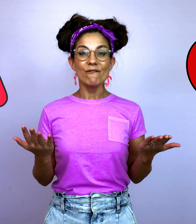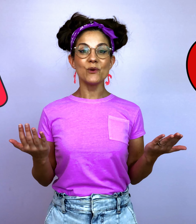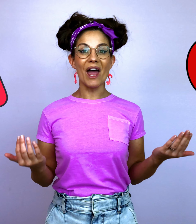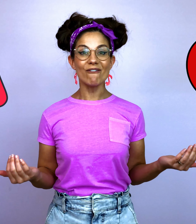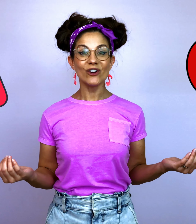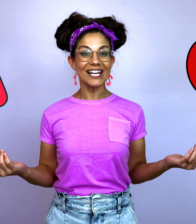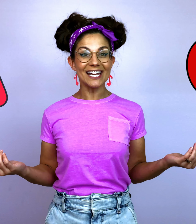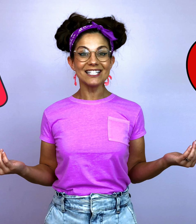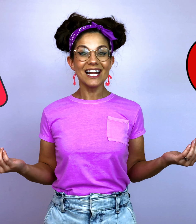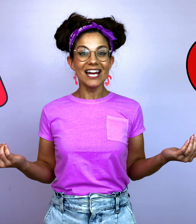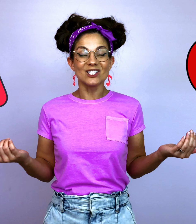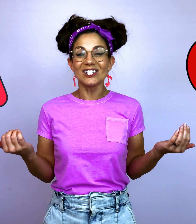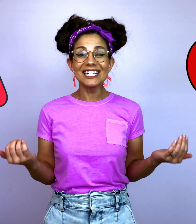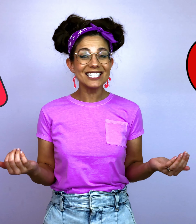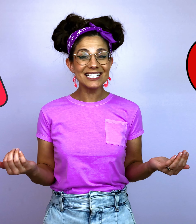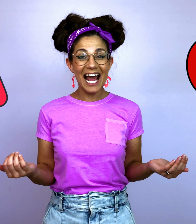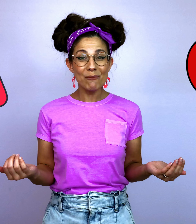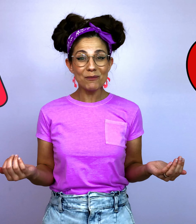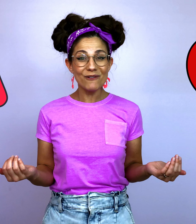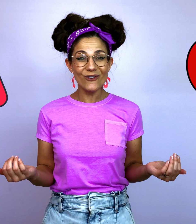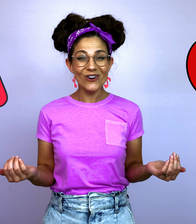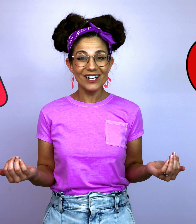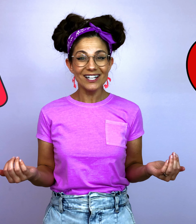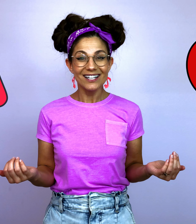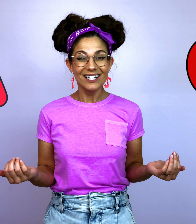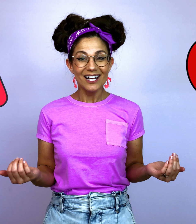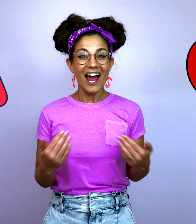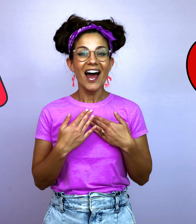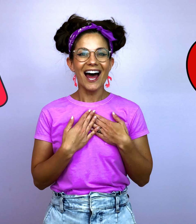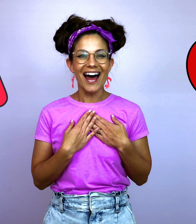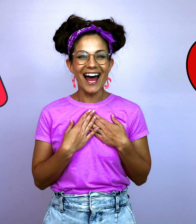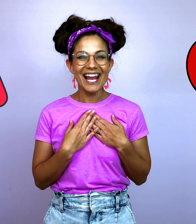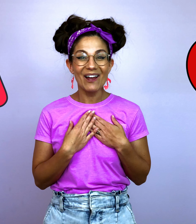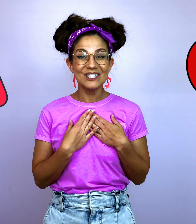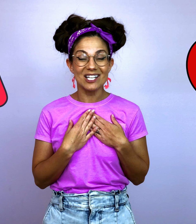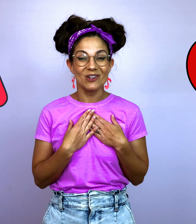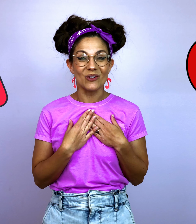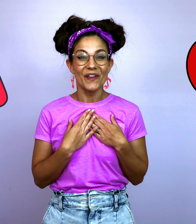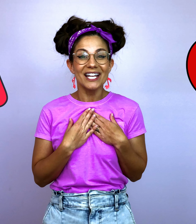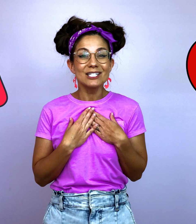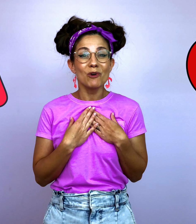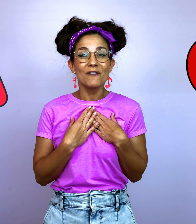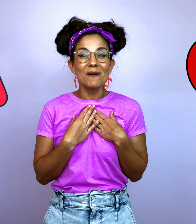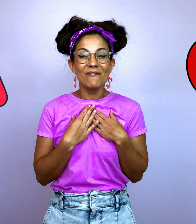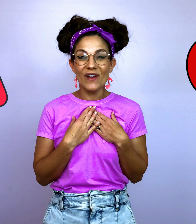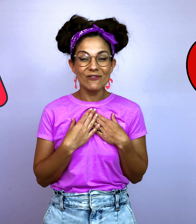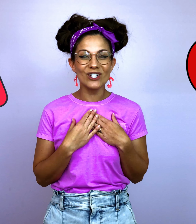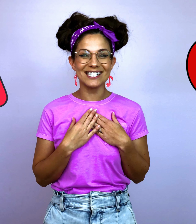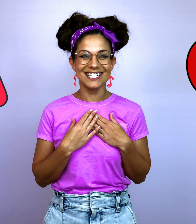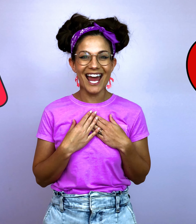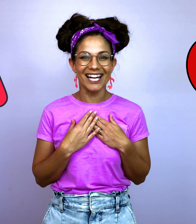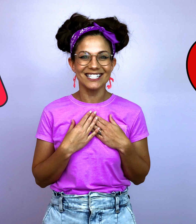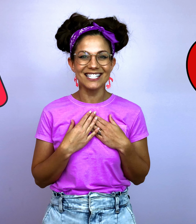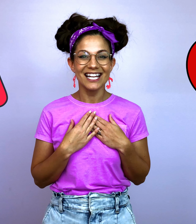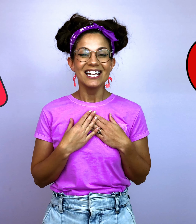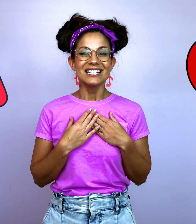you ever eaten a delicious apple before? I have too, and it's one of my favorite snacks. So